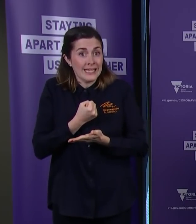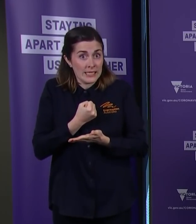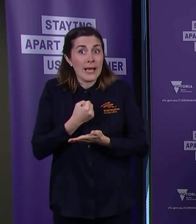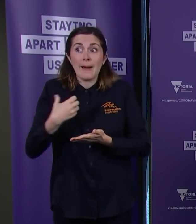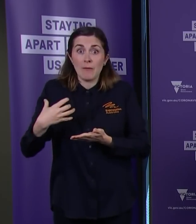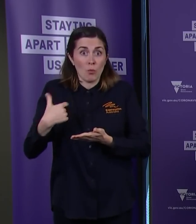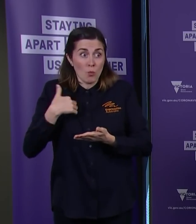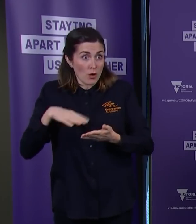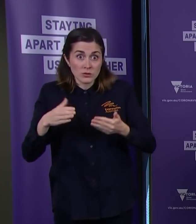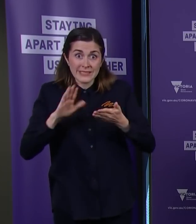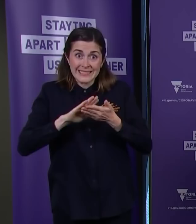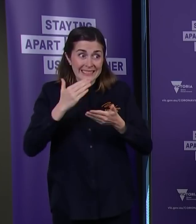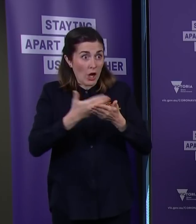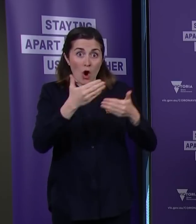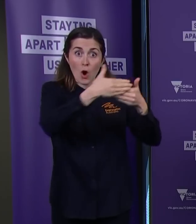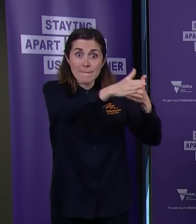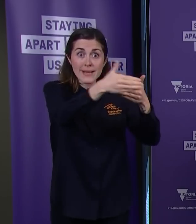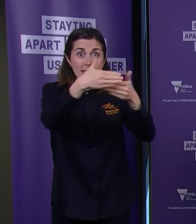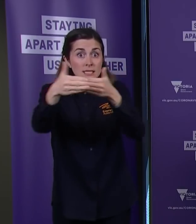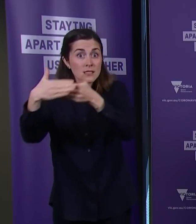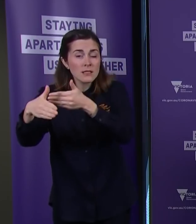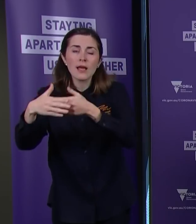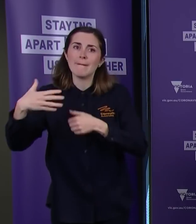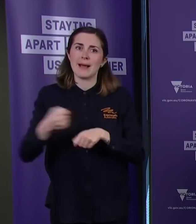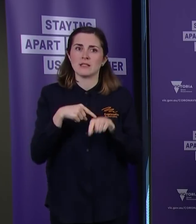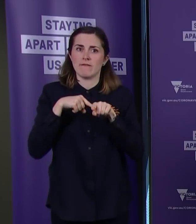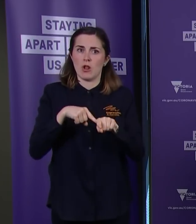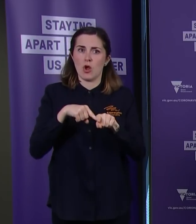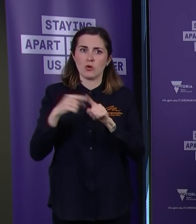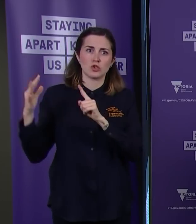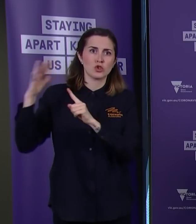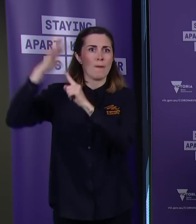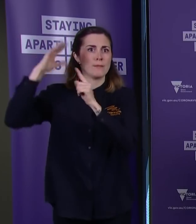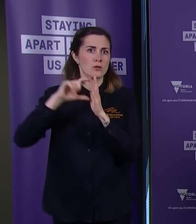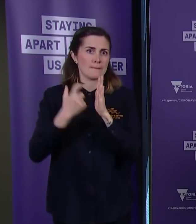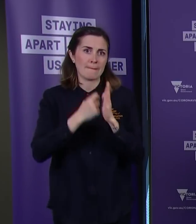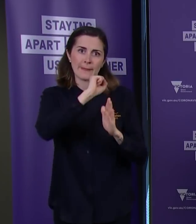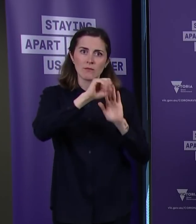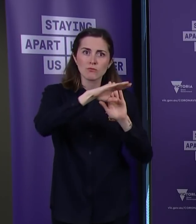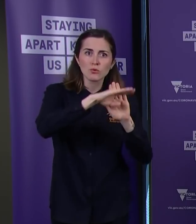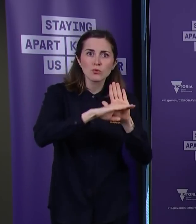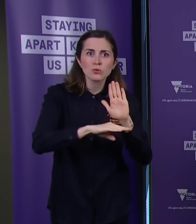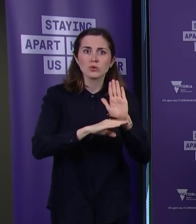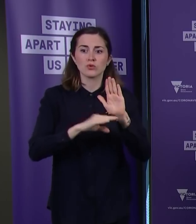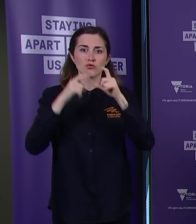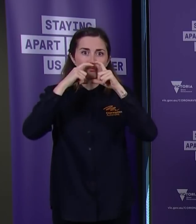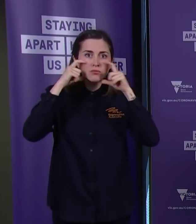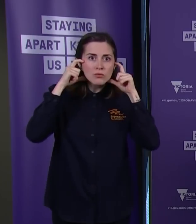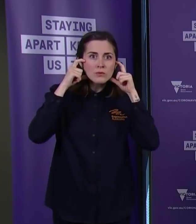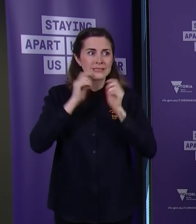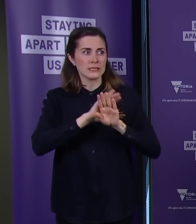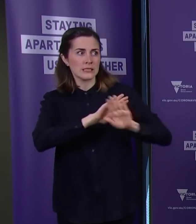following the Chief Health Officer's rules. And at the moment, that means protests that spread the risk of